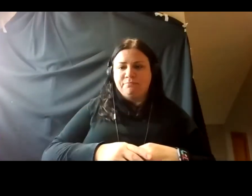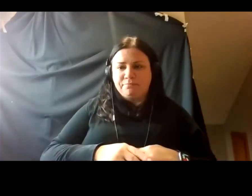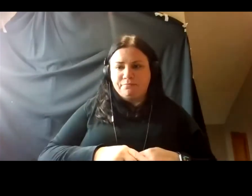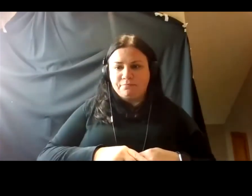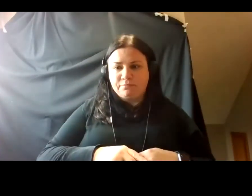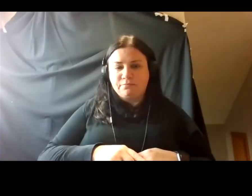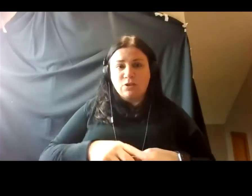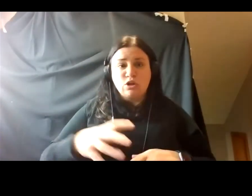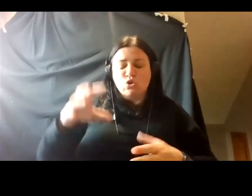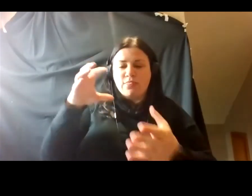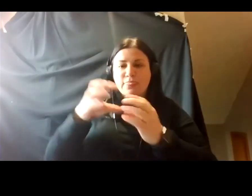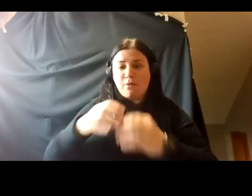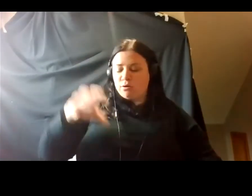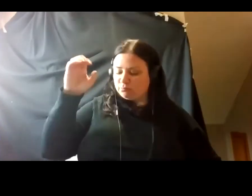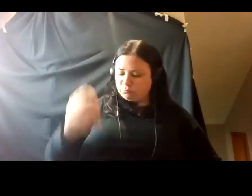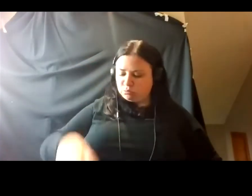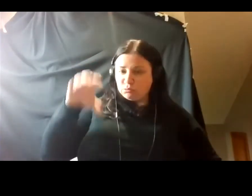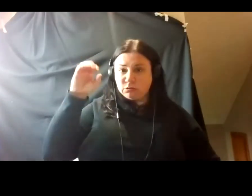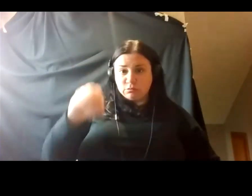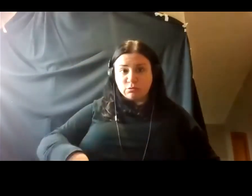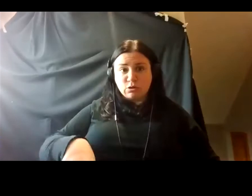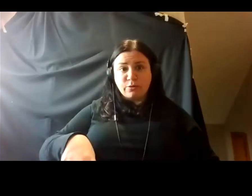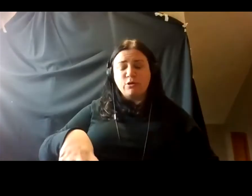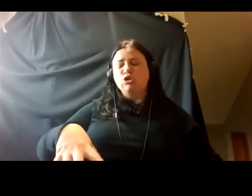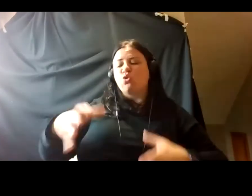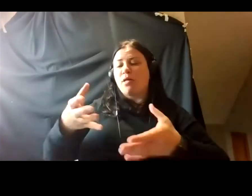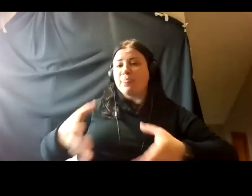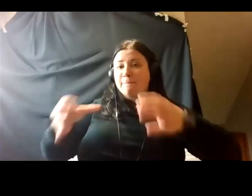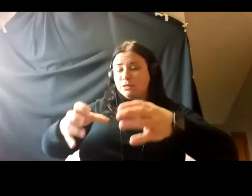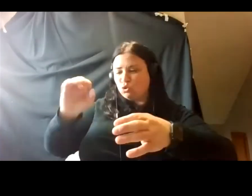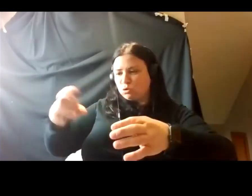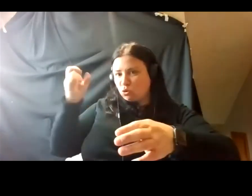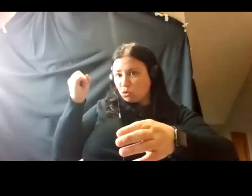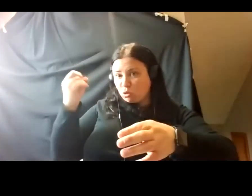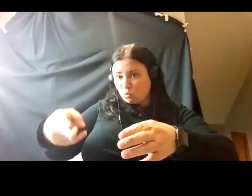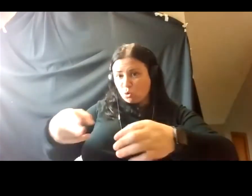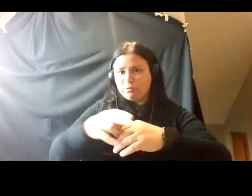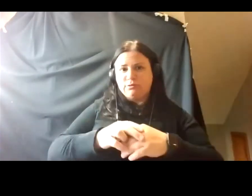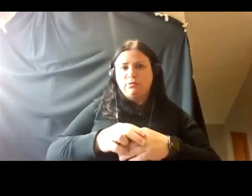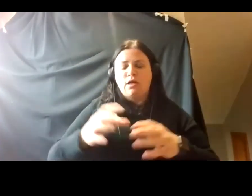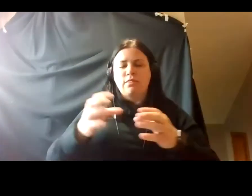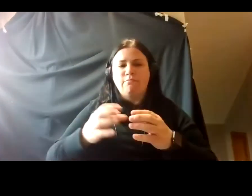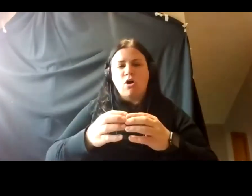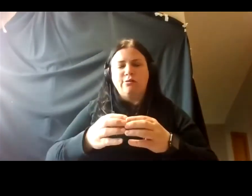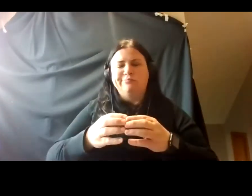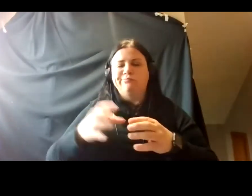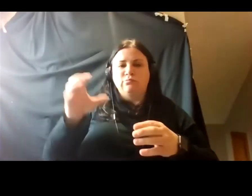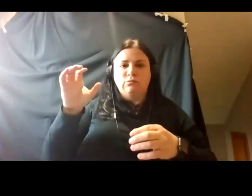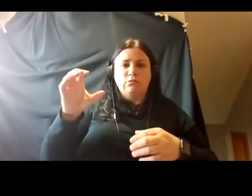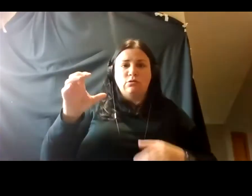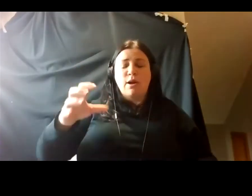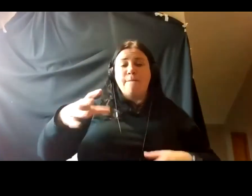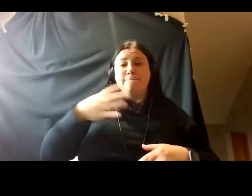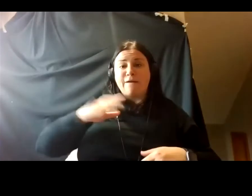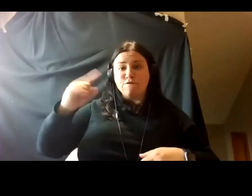So I bounced this ball, and you had to get the ball into a laundry basket. So I took the ball as a kid, didn't think anything of it. I threw my first